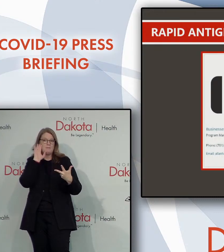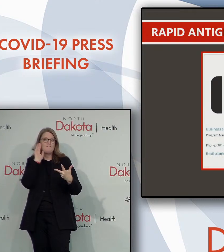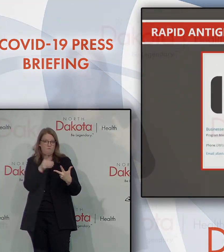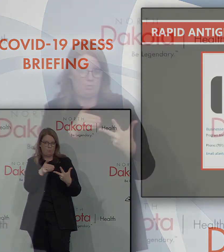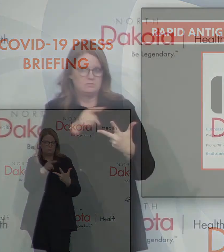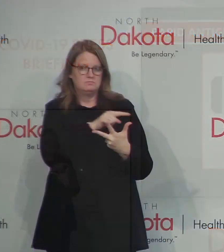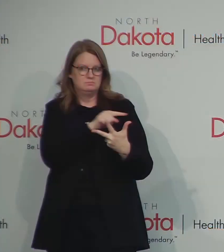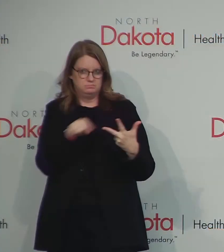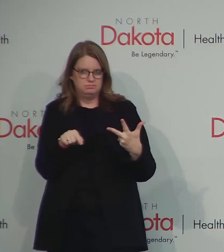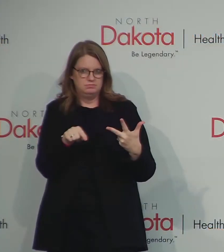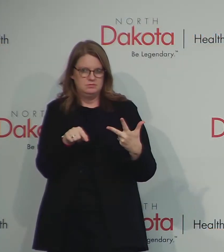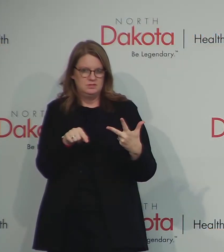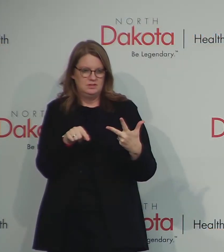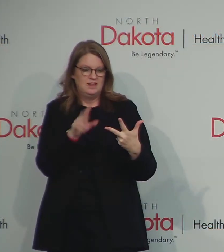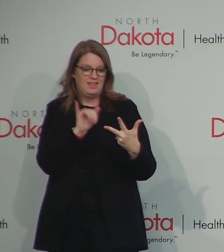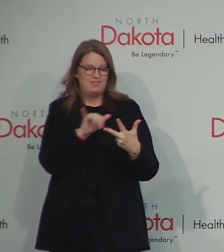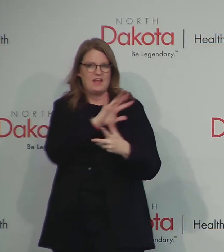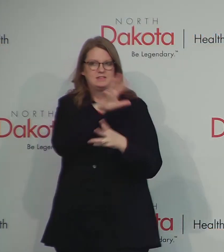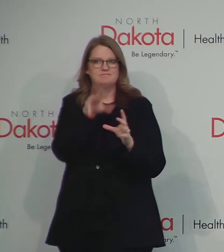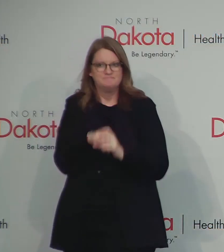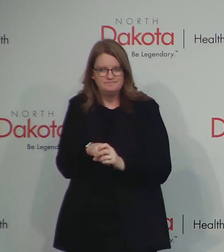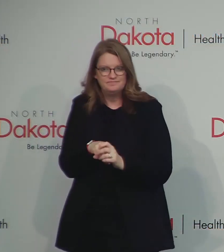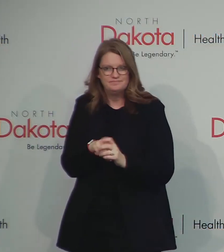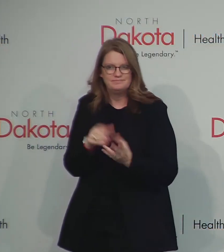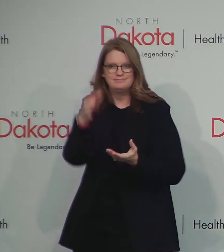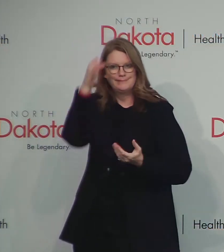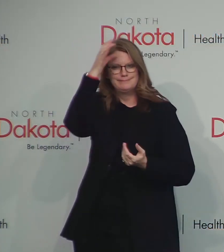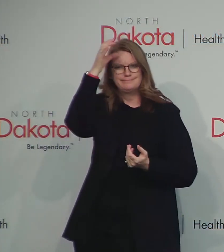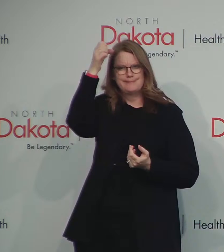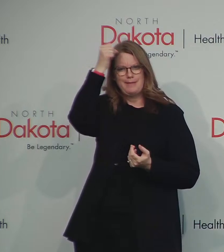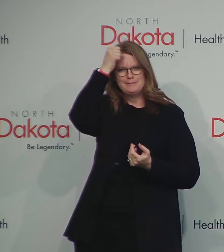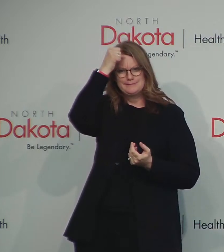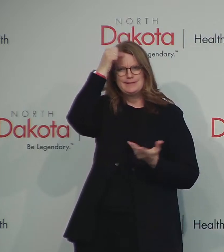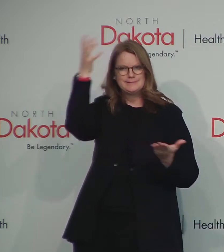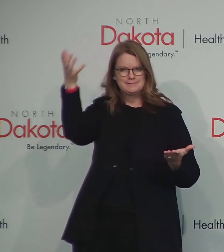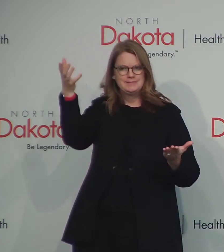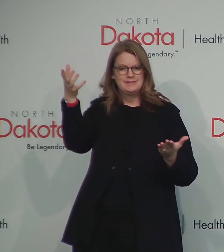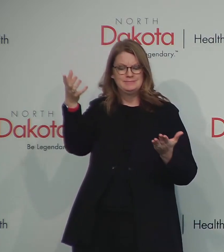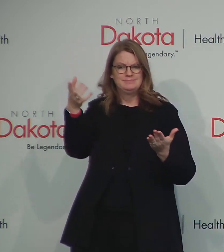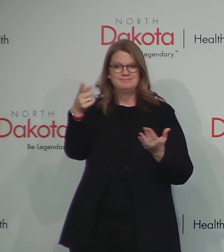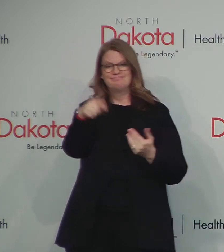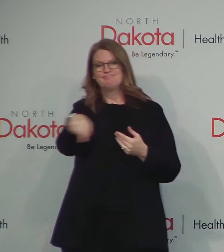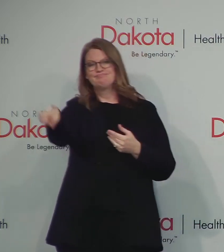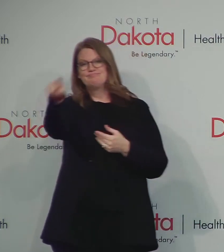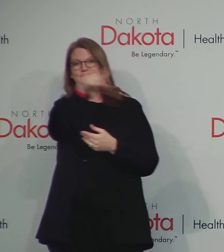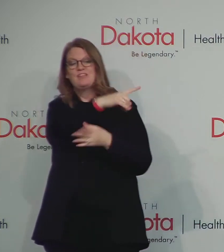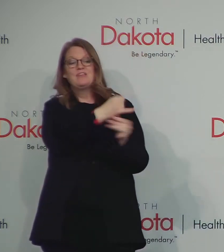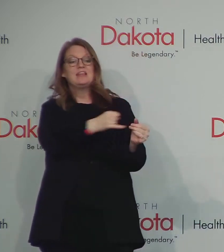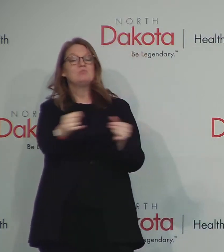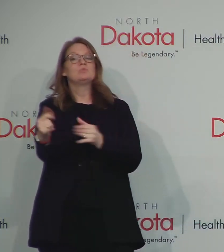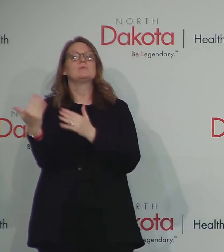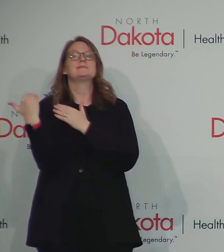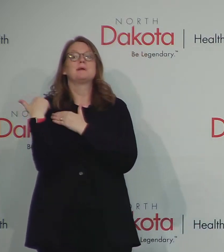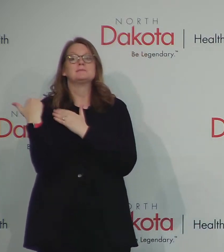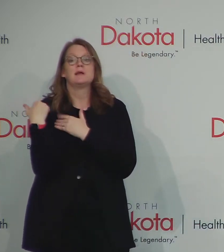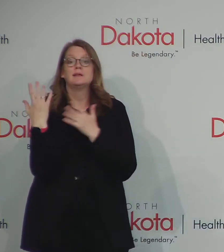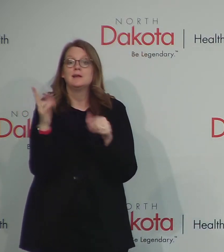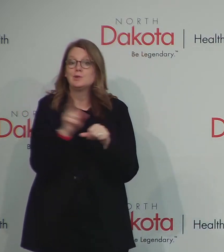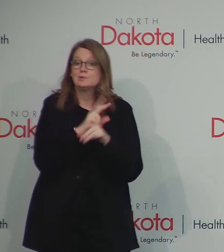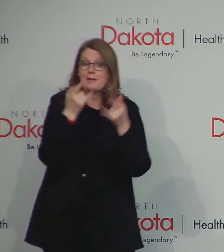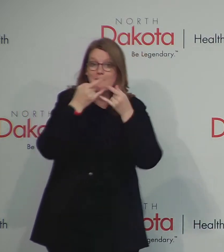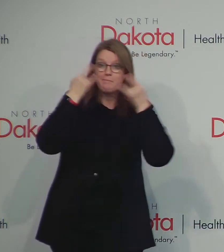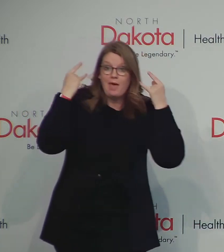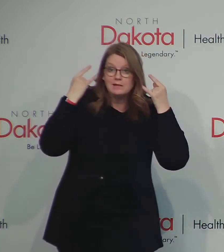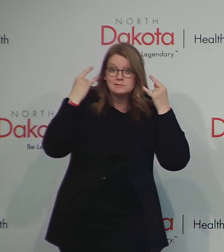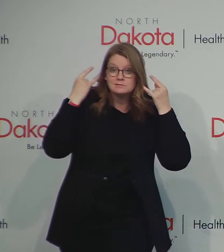and of course all of that gets wrapped into the common sense individual responsibility of wearing masks